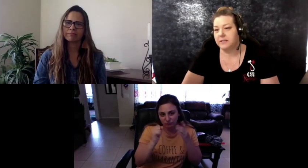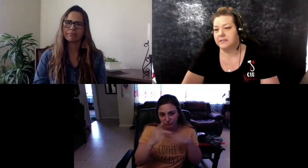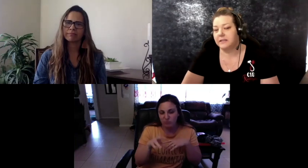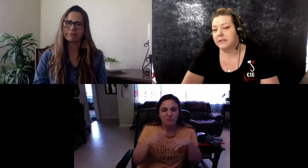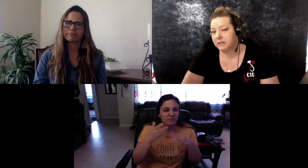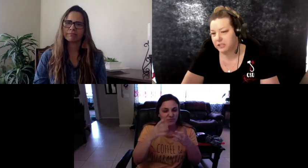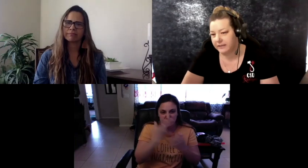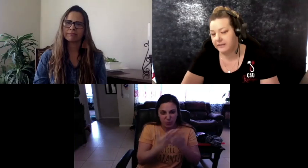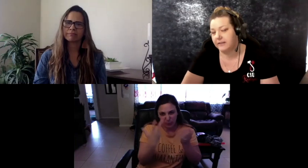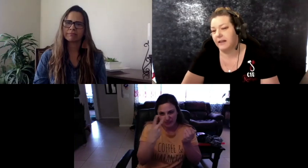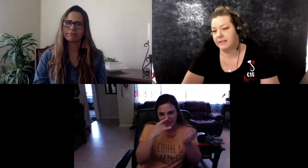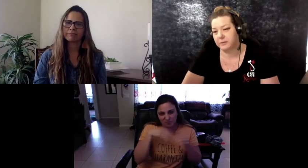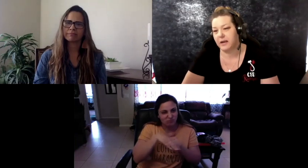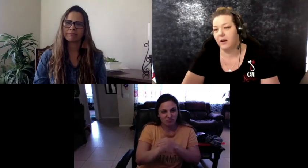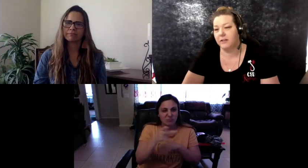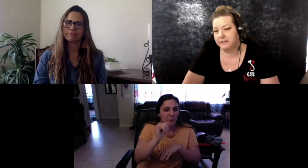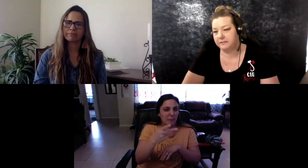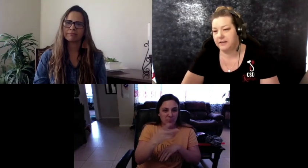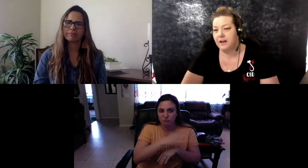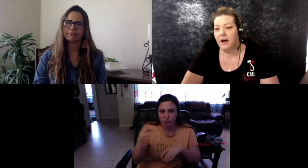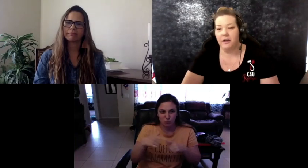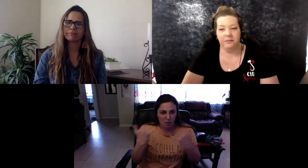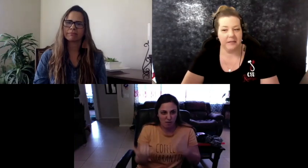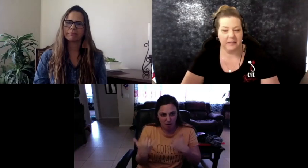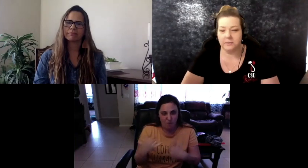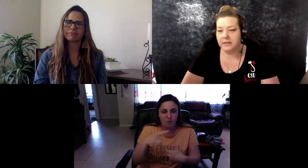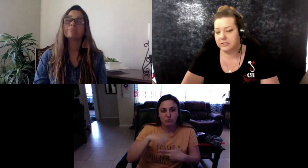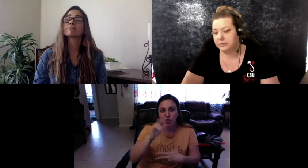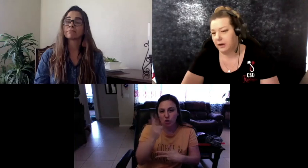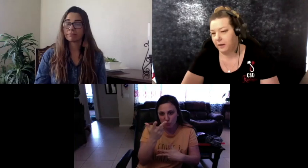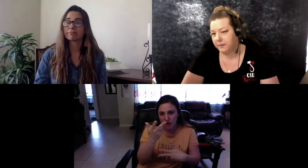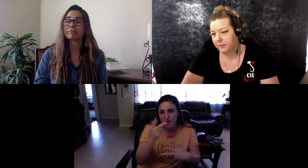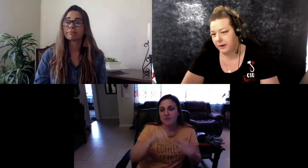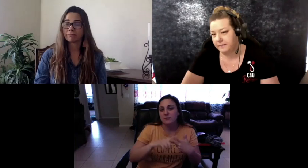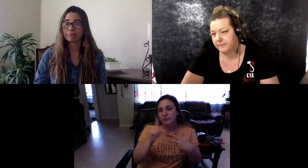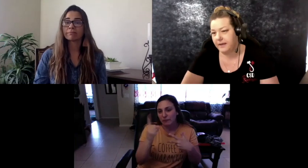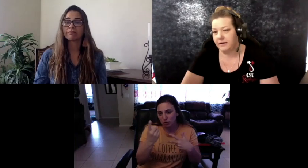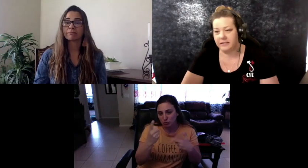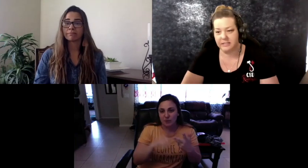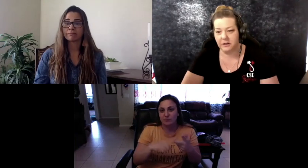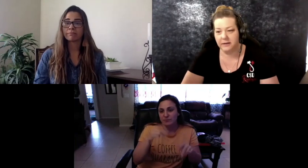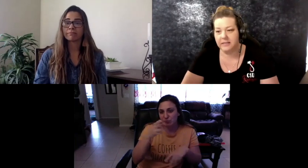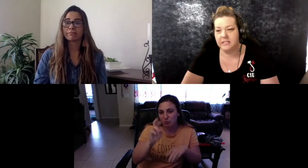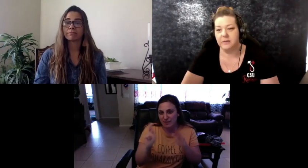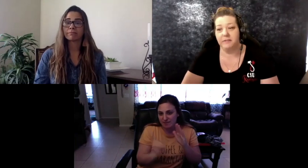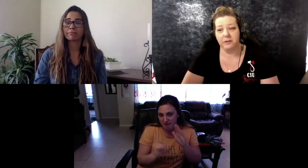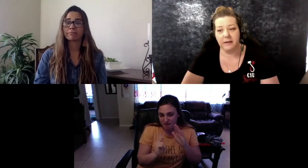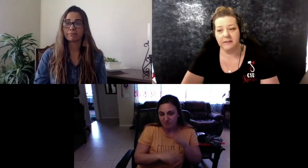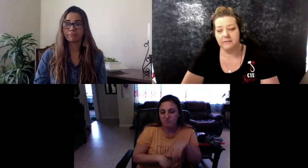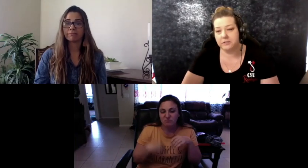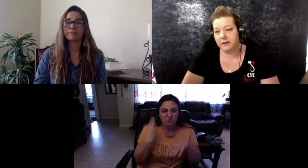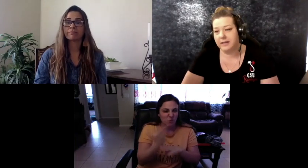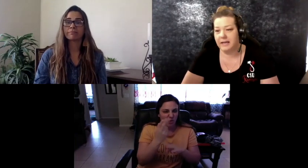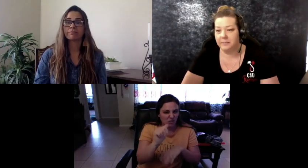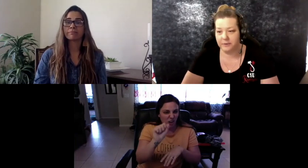one is a hearing child, and then the last 3 are all deaf. All 3 kids went into our PIP program and are continued on. So we have 3rd grade,